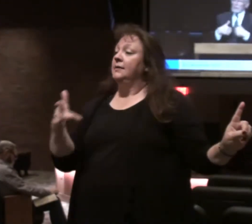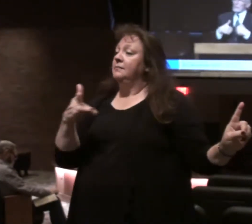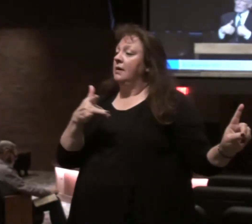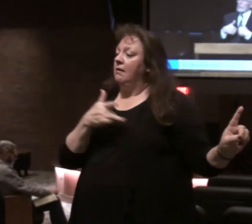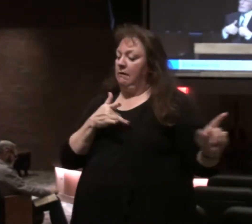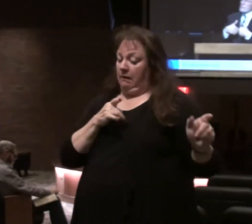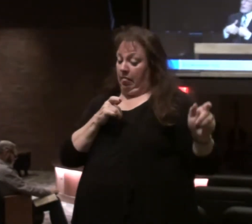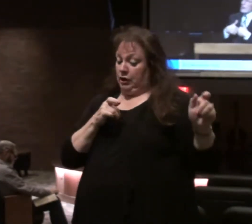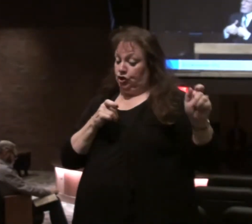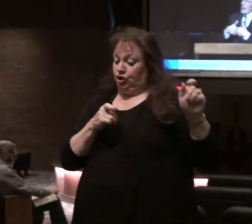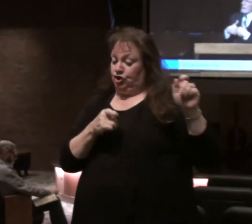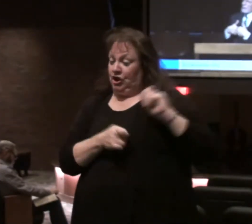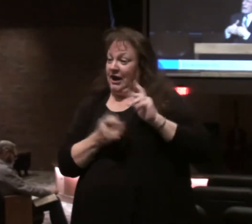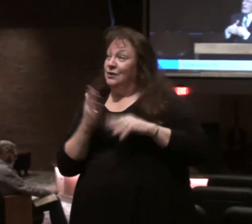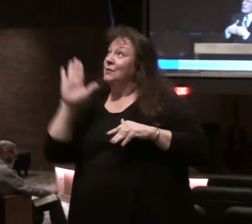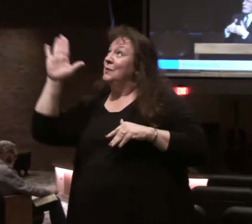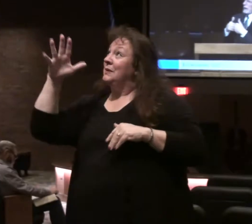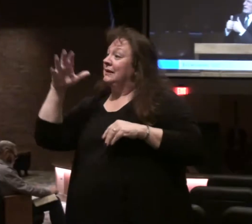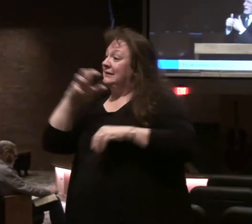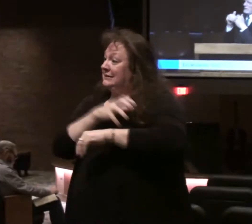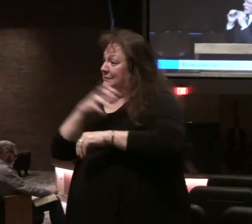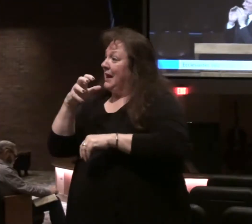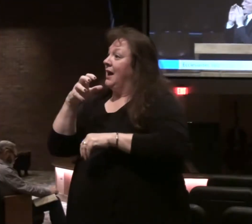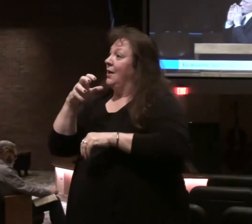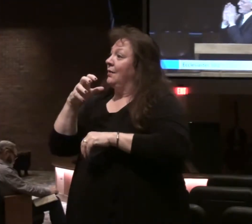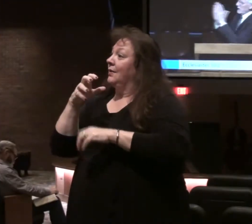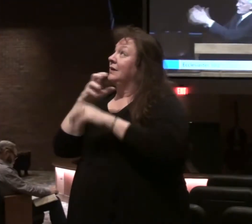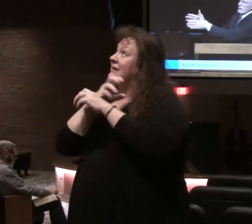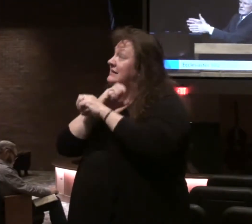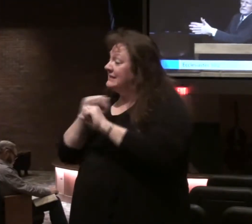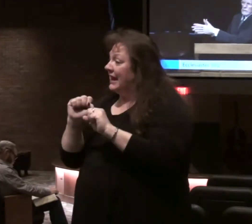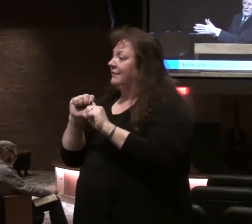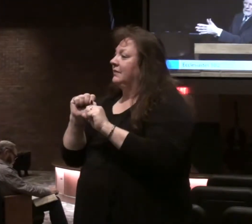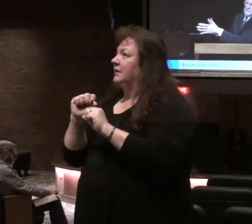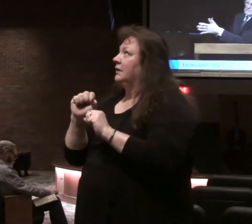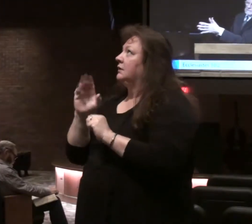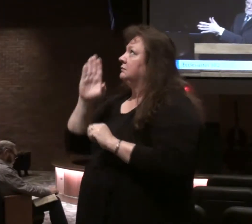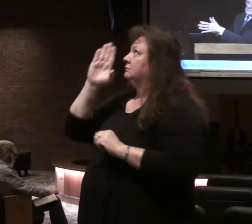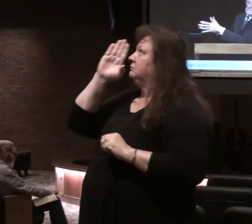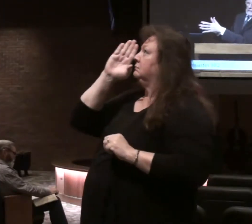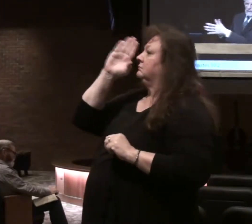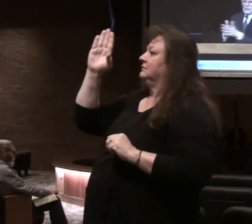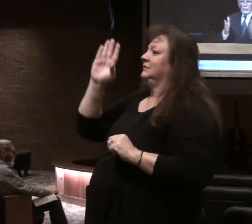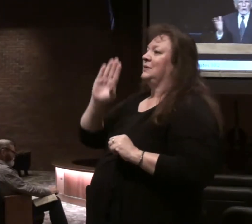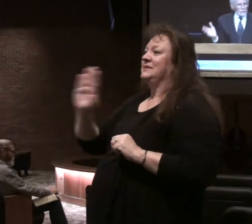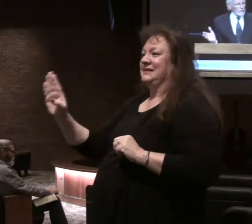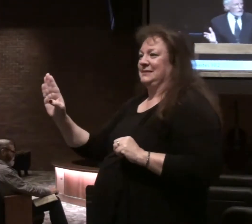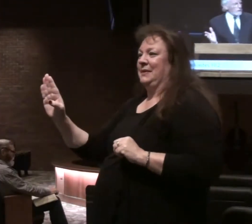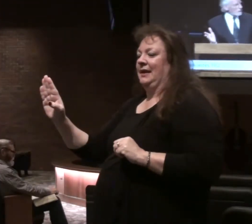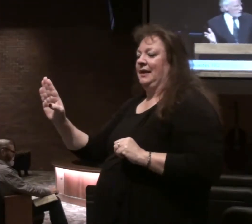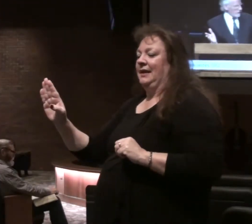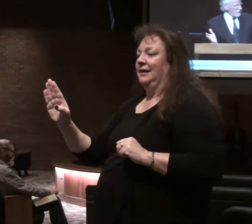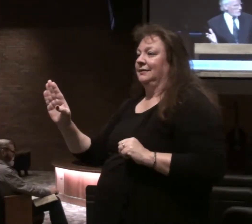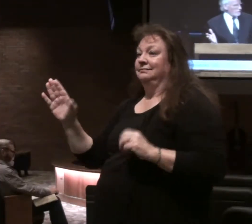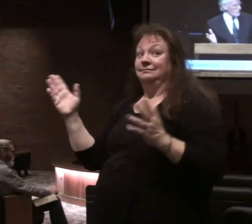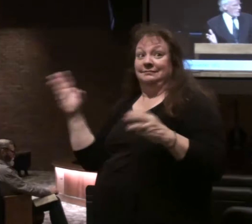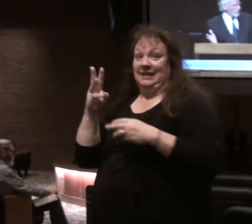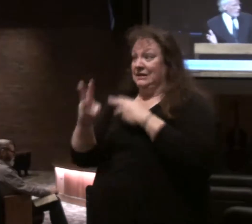been transformed by the power of God's grace, saving grace, is going this way. Now that's the world we